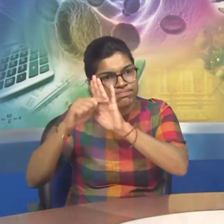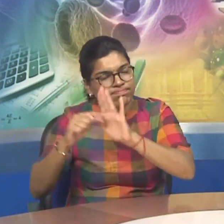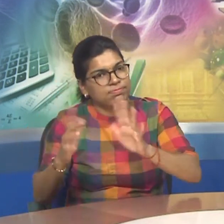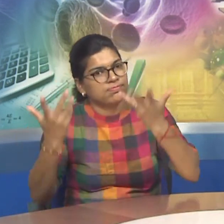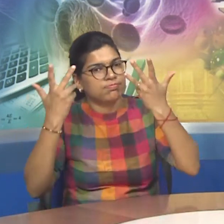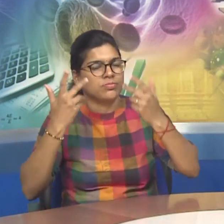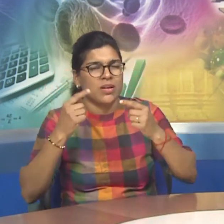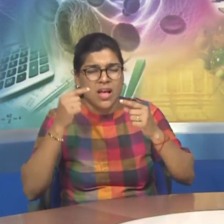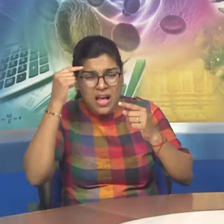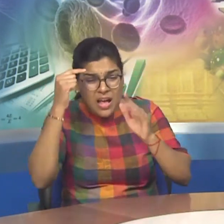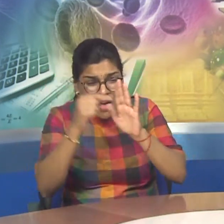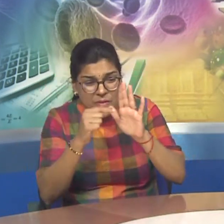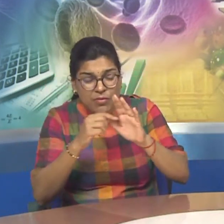So it is up to us